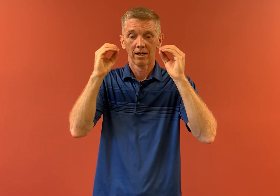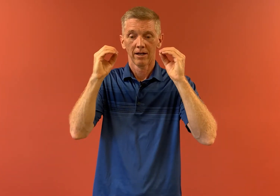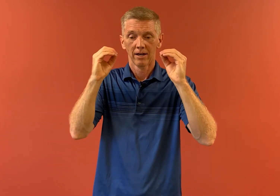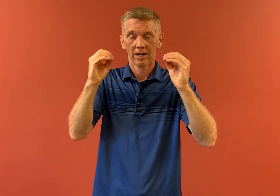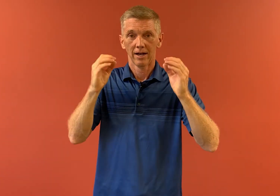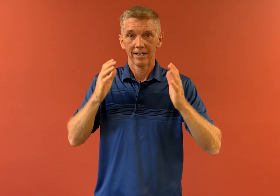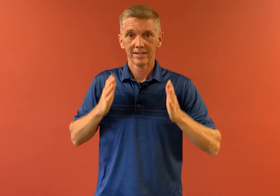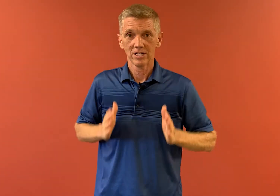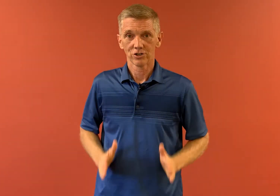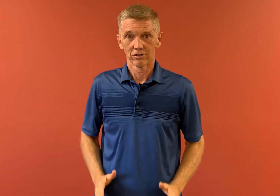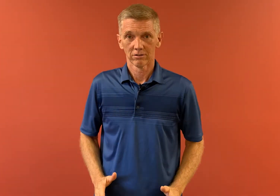a teacher,